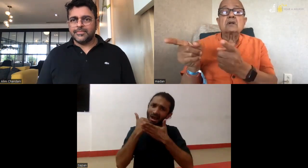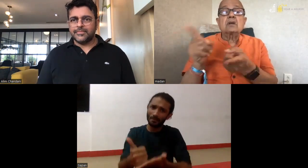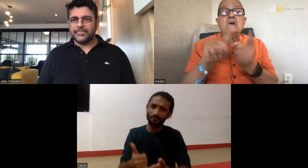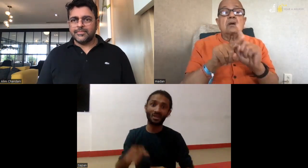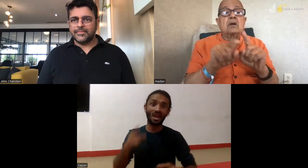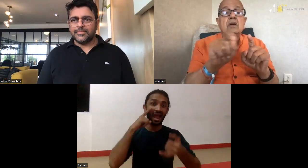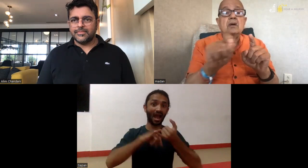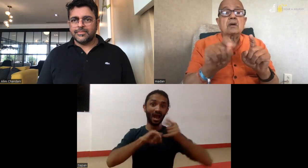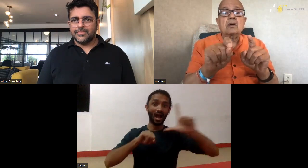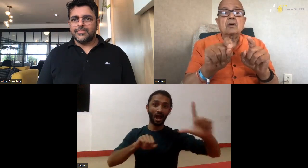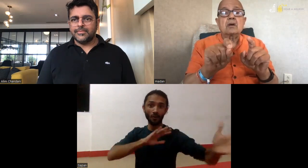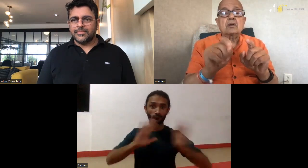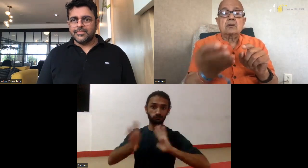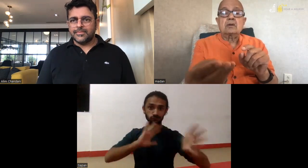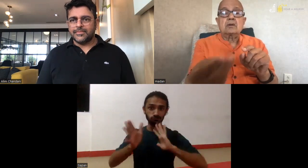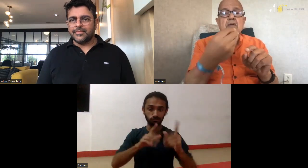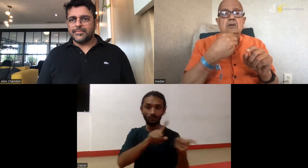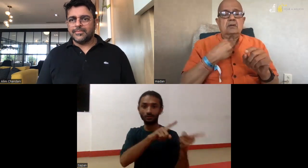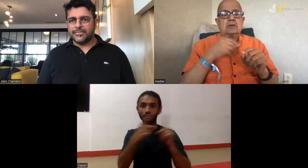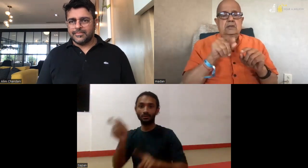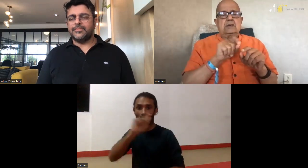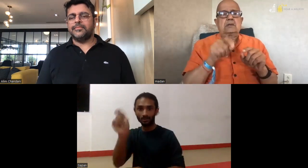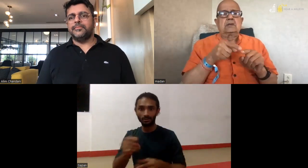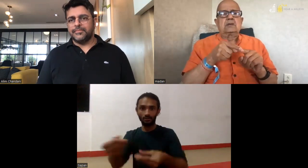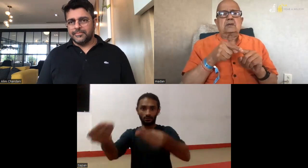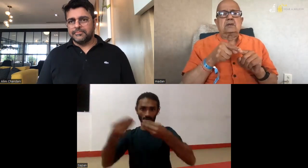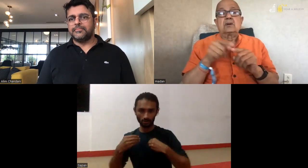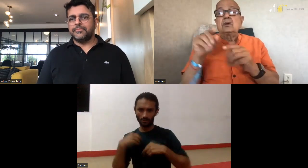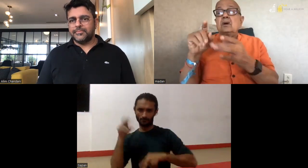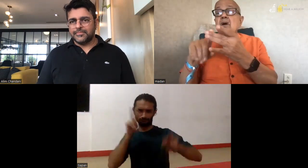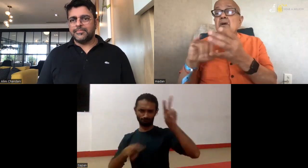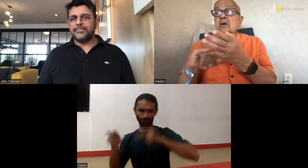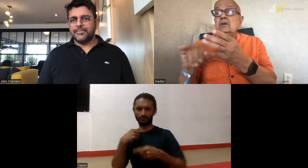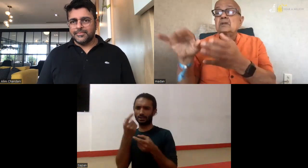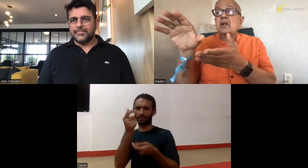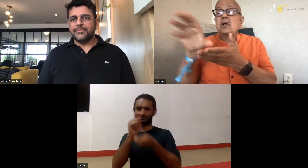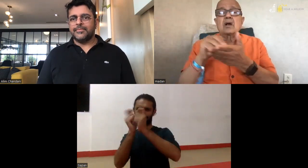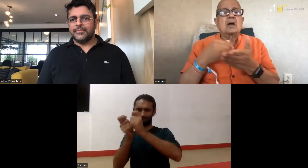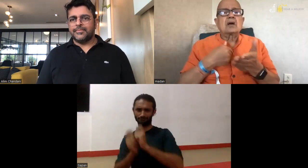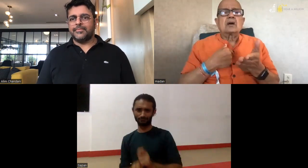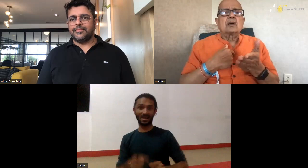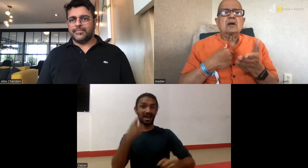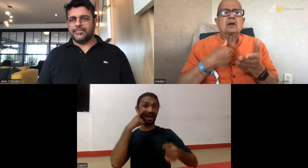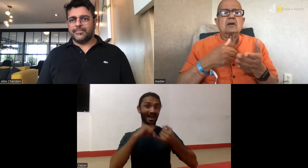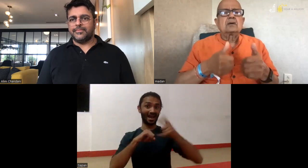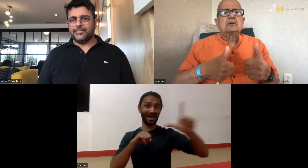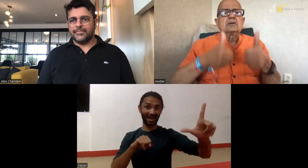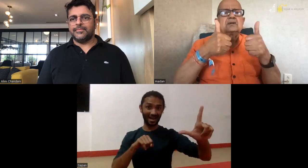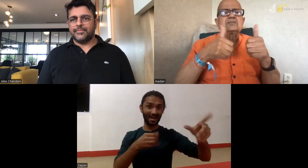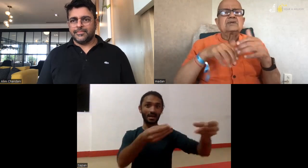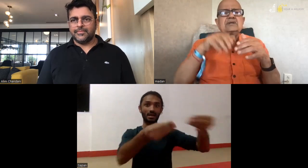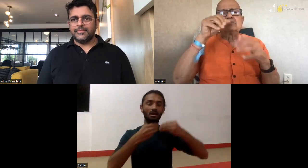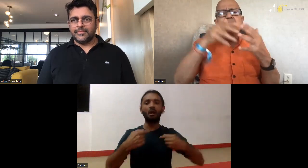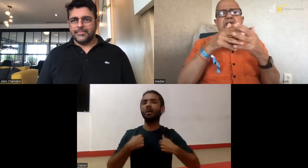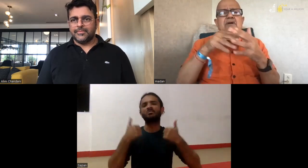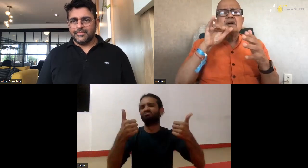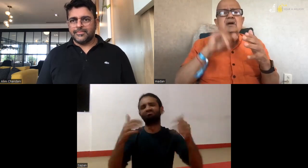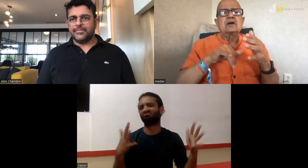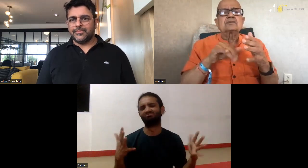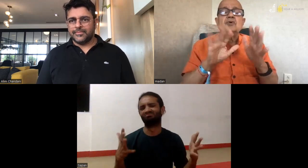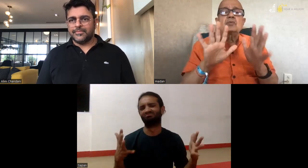path. It's like we are, I mean, trying to utilize their young blood. So,